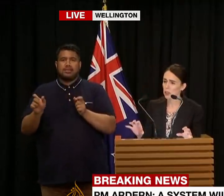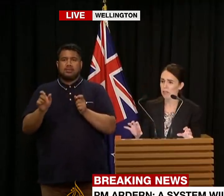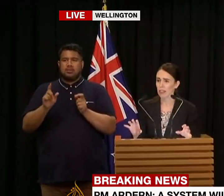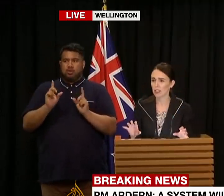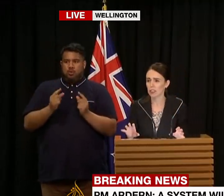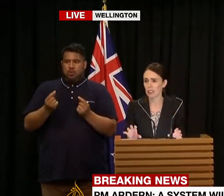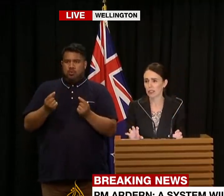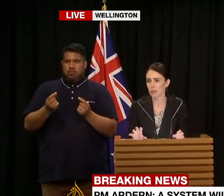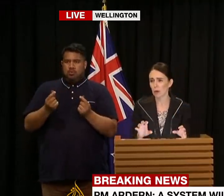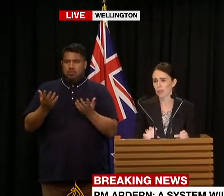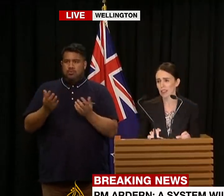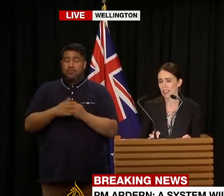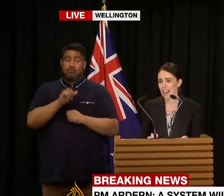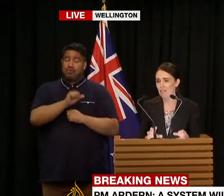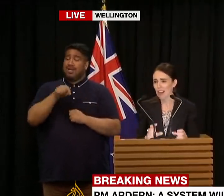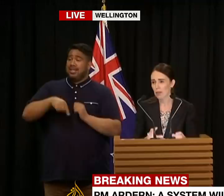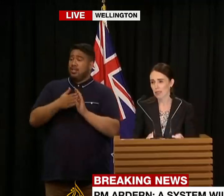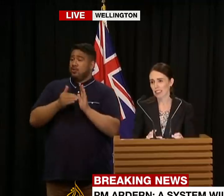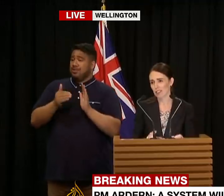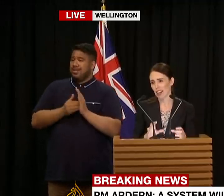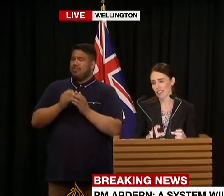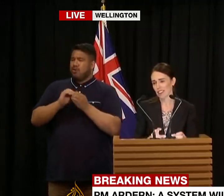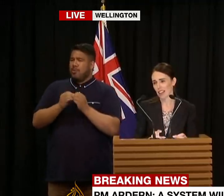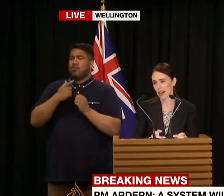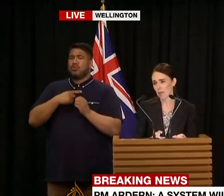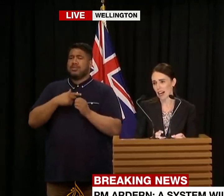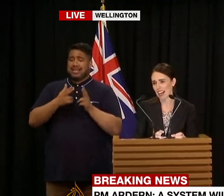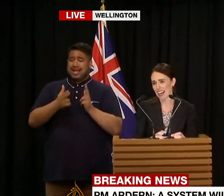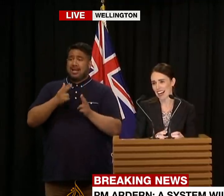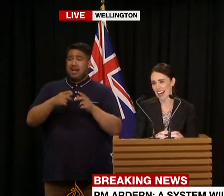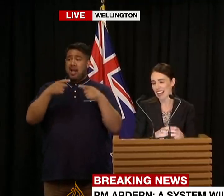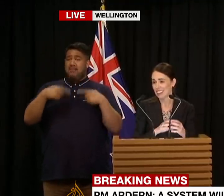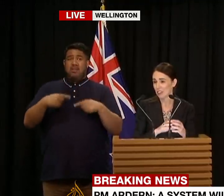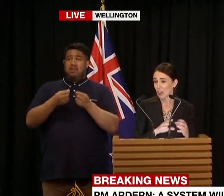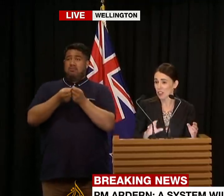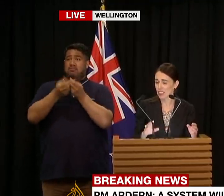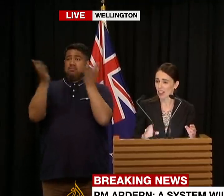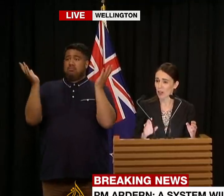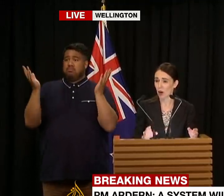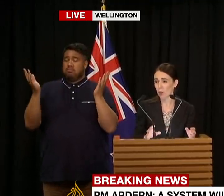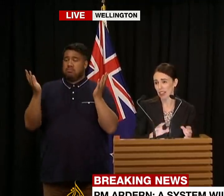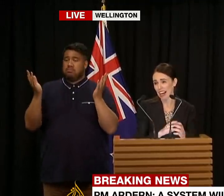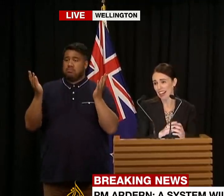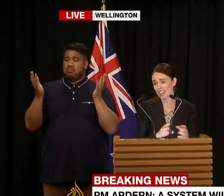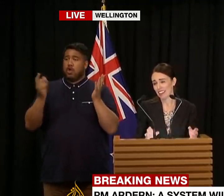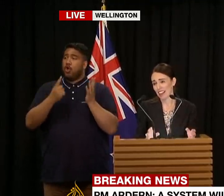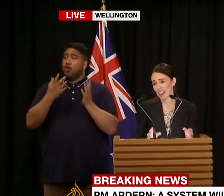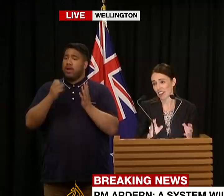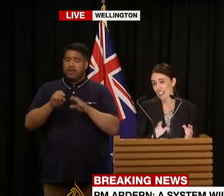two issues that we face in New Zealand is both the availability of guns for those who hold